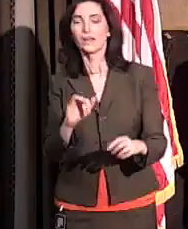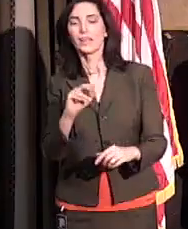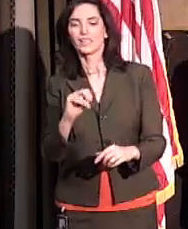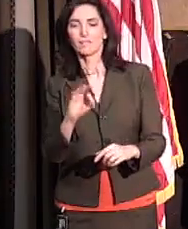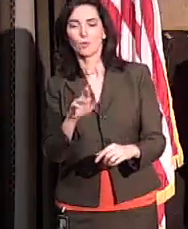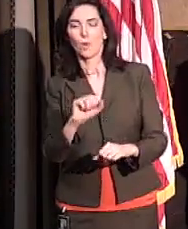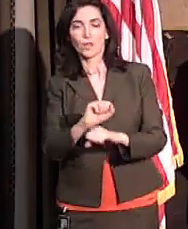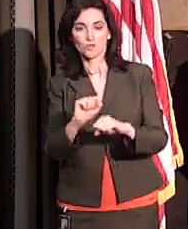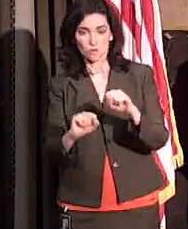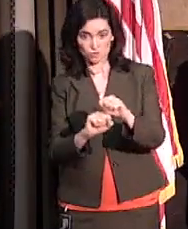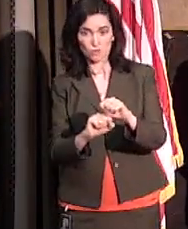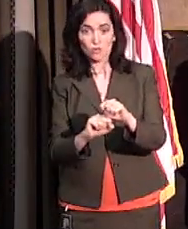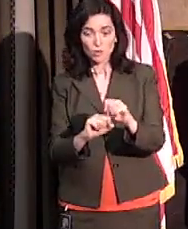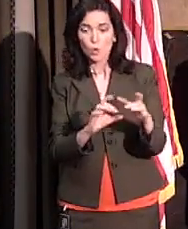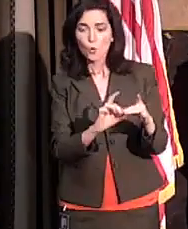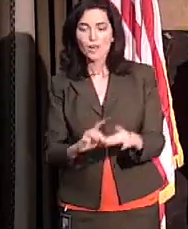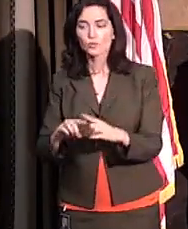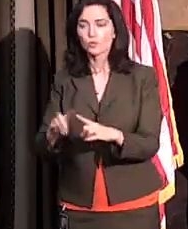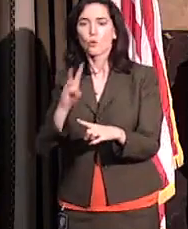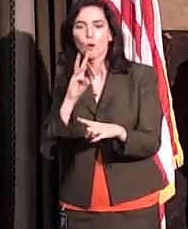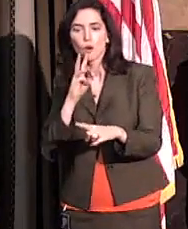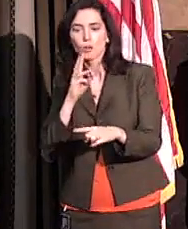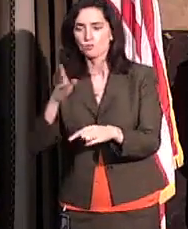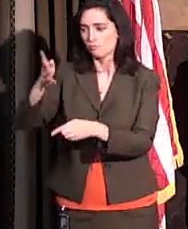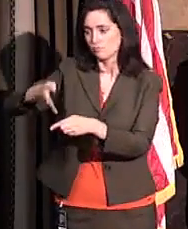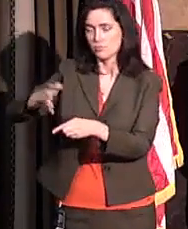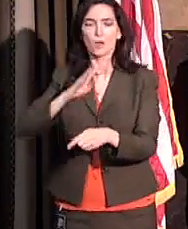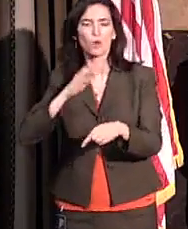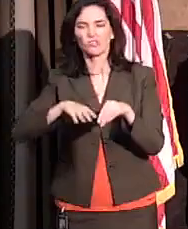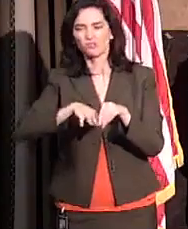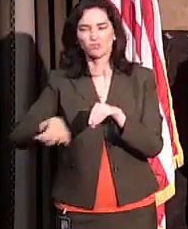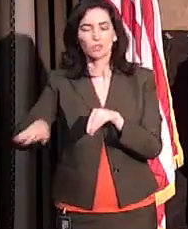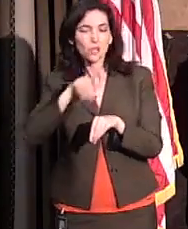infrastructure related to water and sewer.